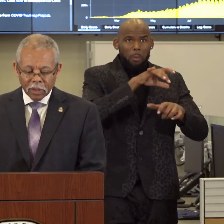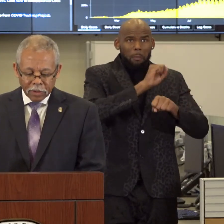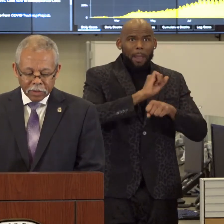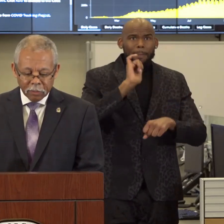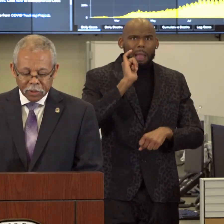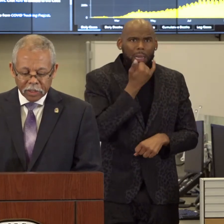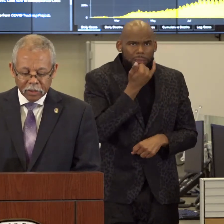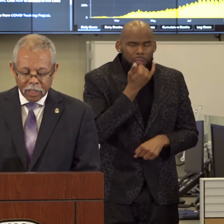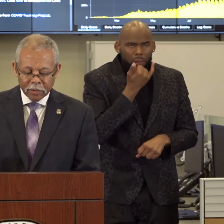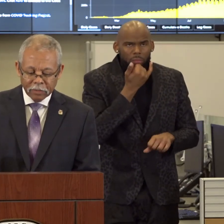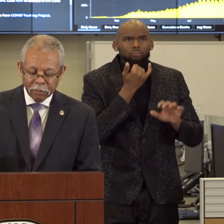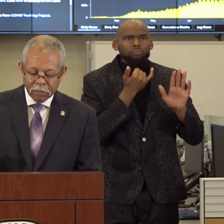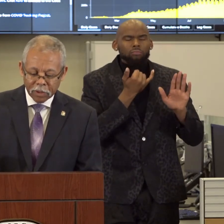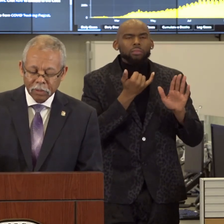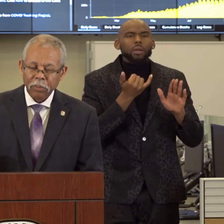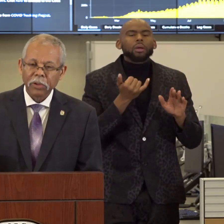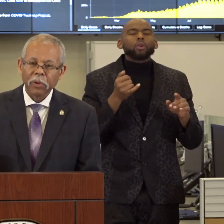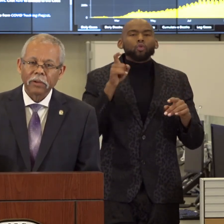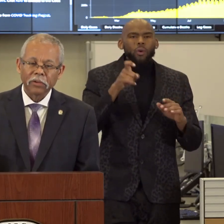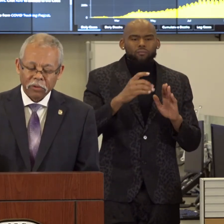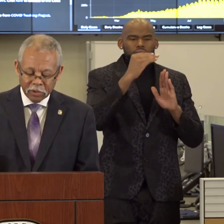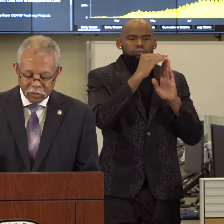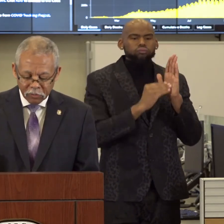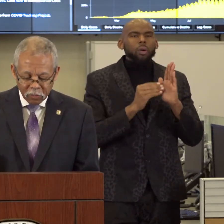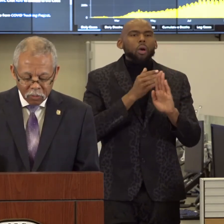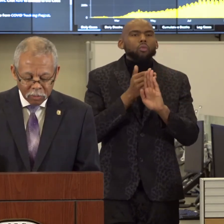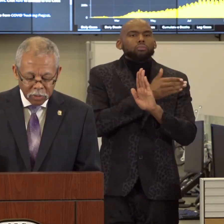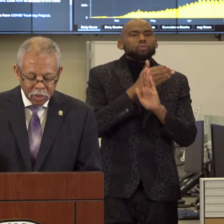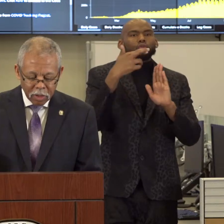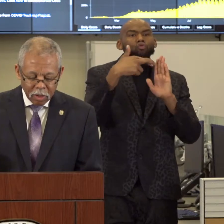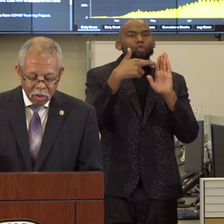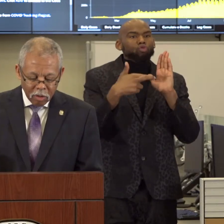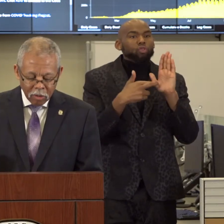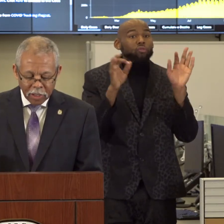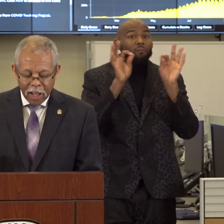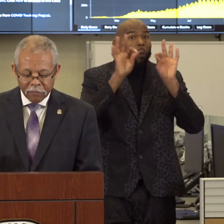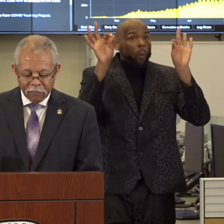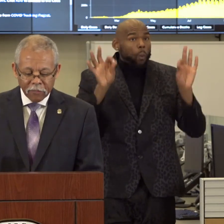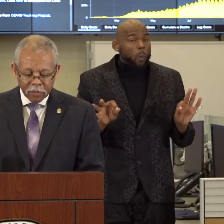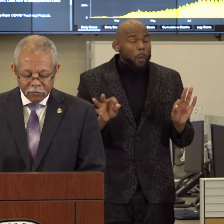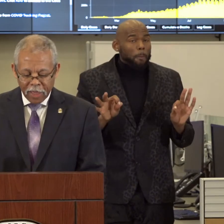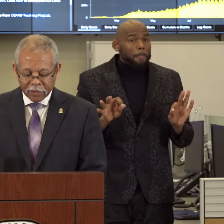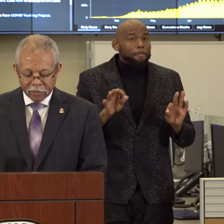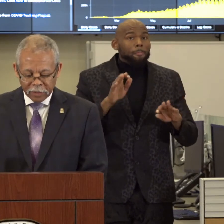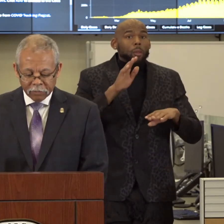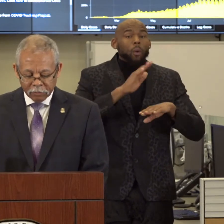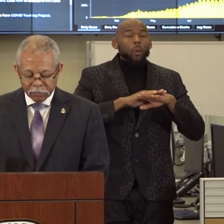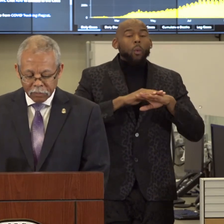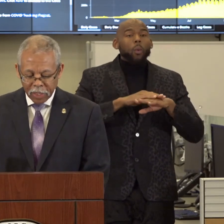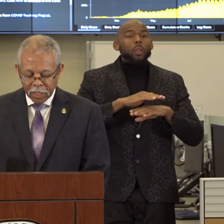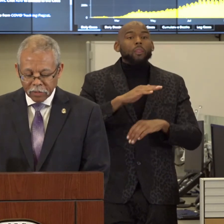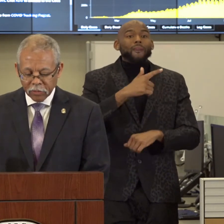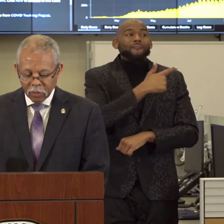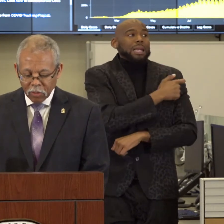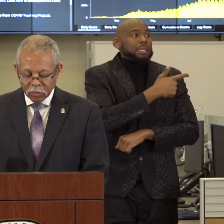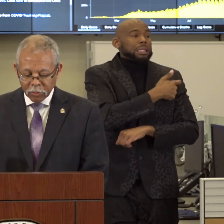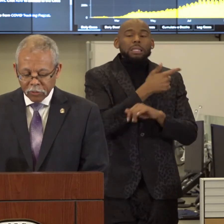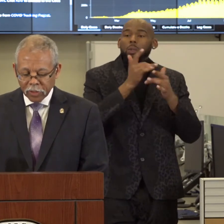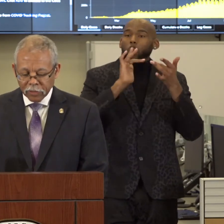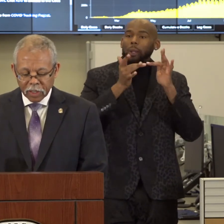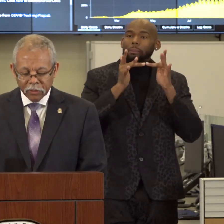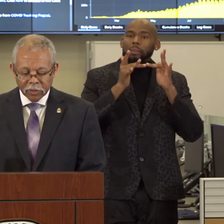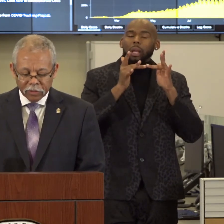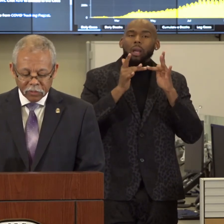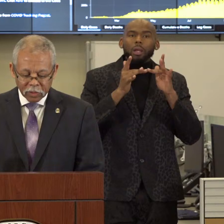please complete and submit the pre-registration form on our vaccine page to